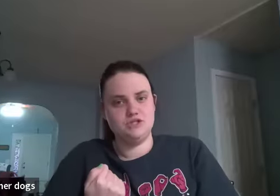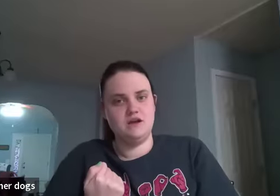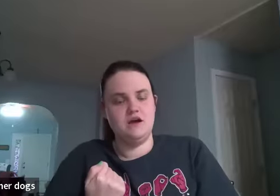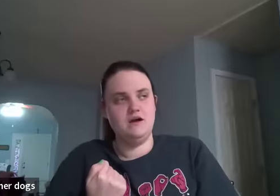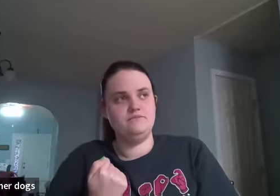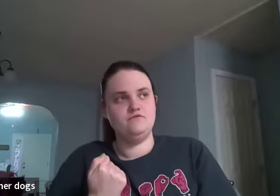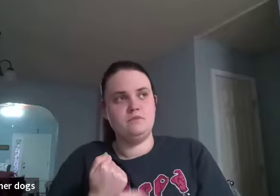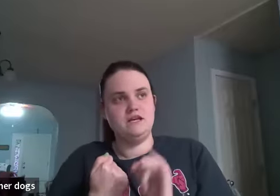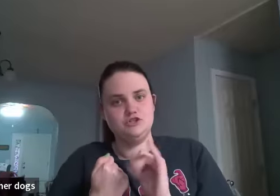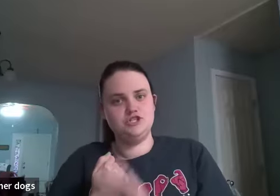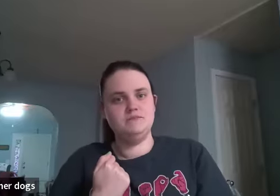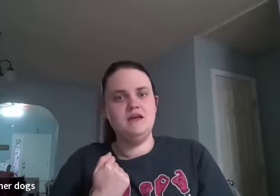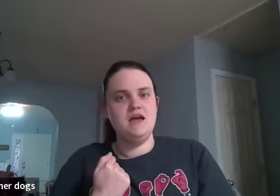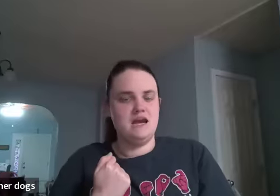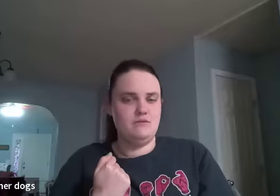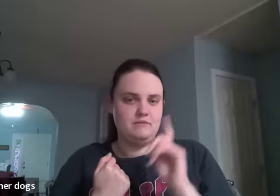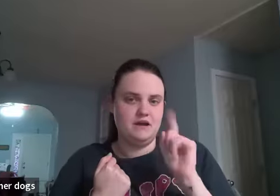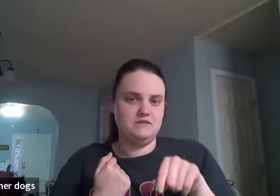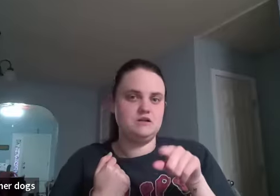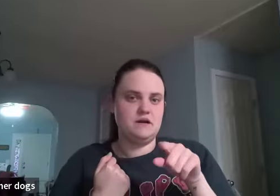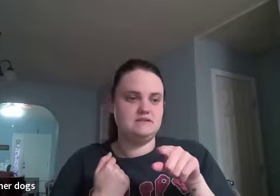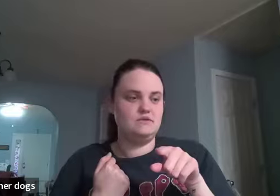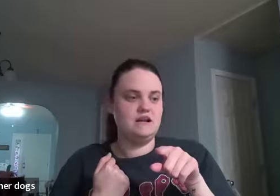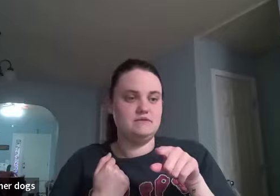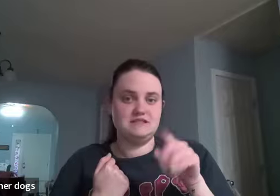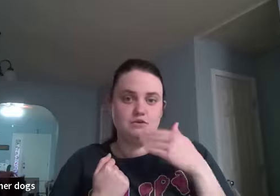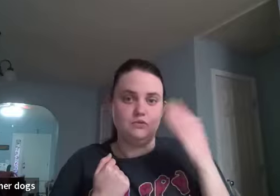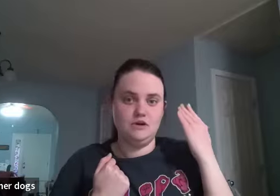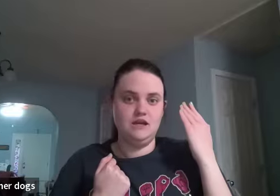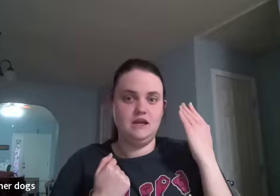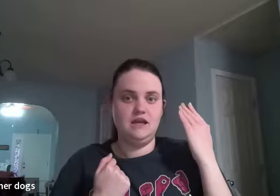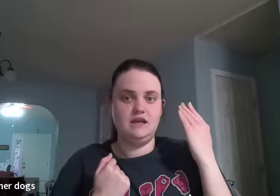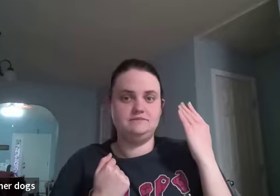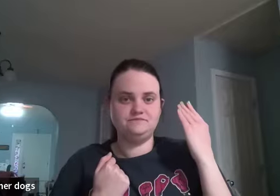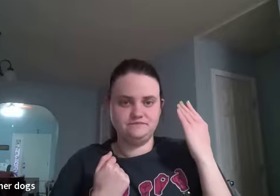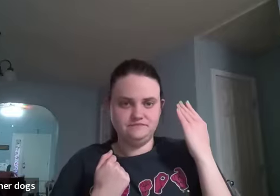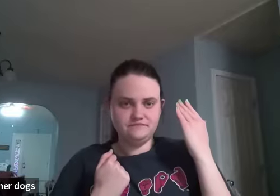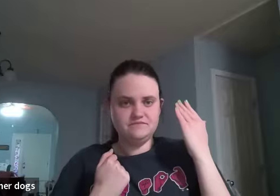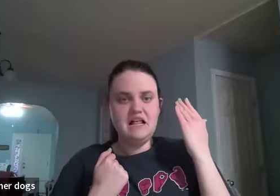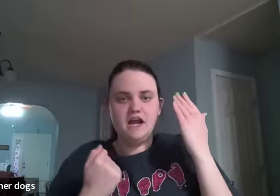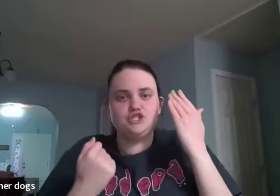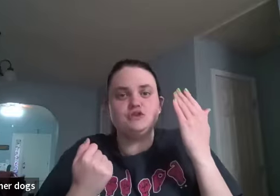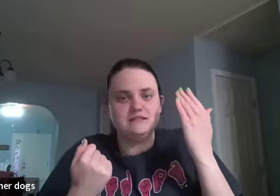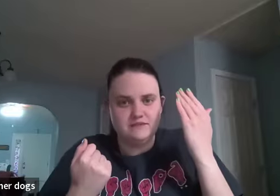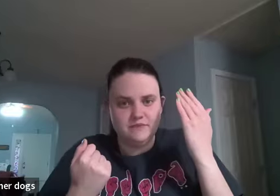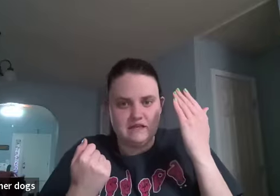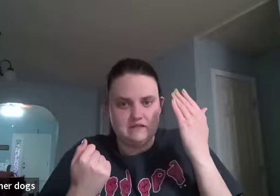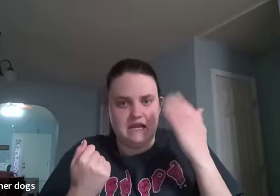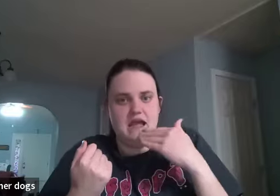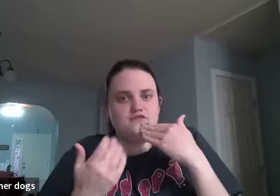textbooks for my internship, and I walked by someone and I was saying good morning, and I stressed because I was like, I have